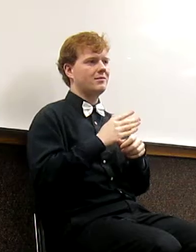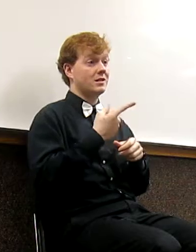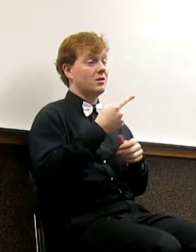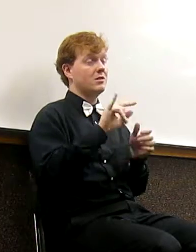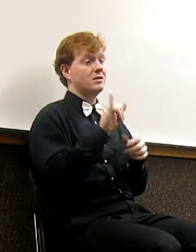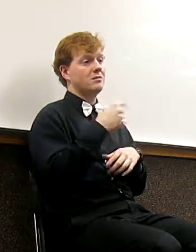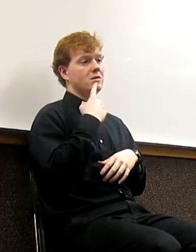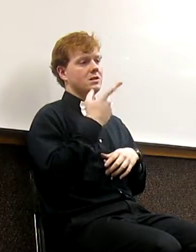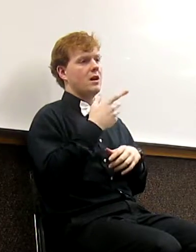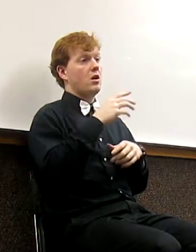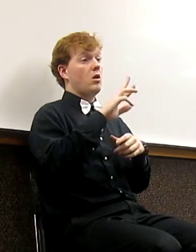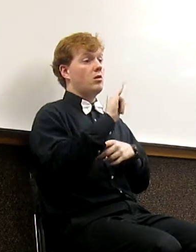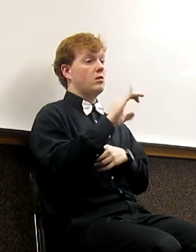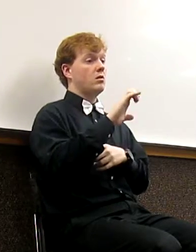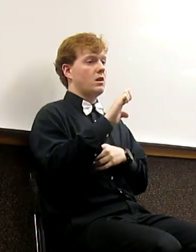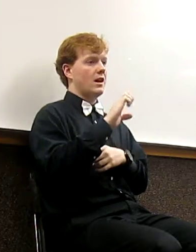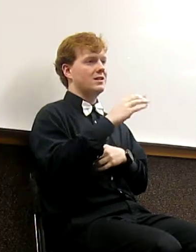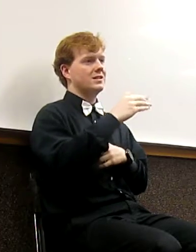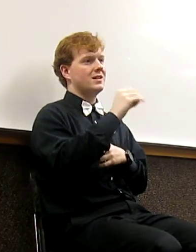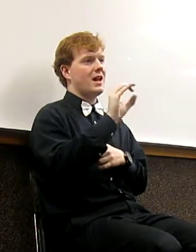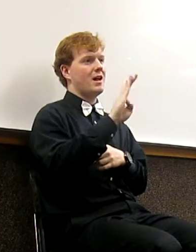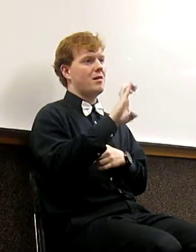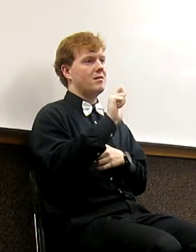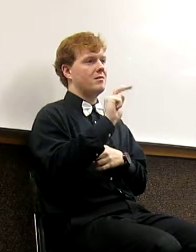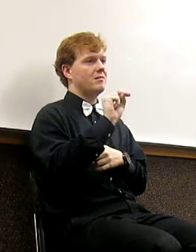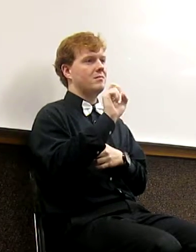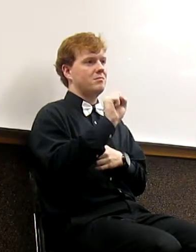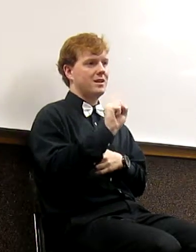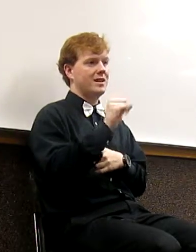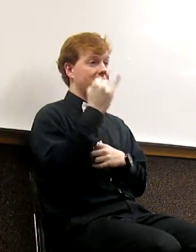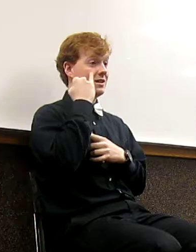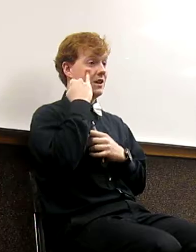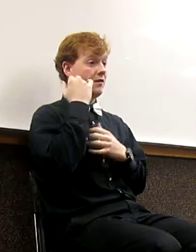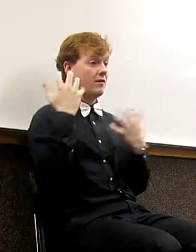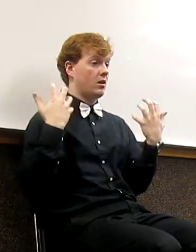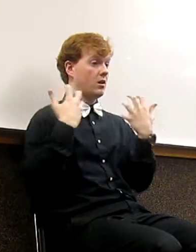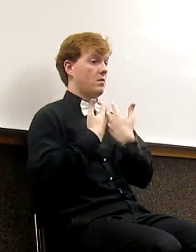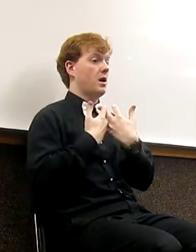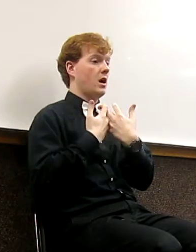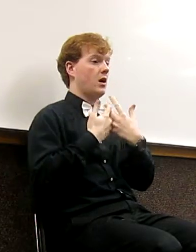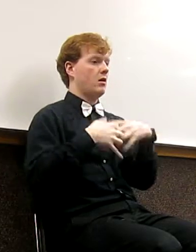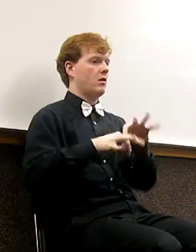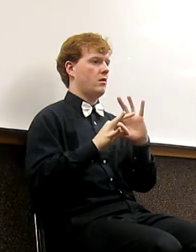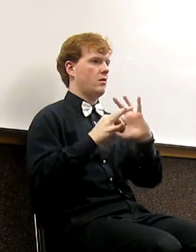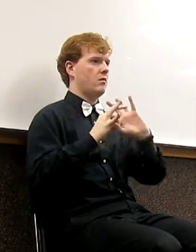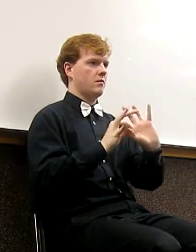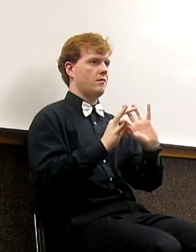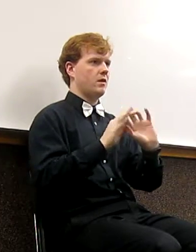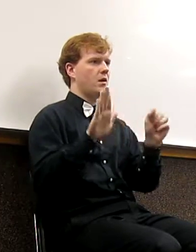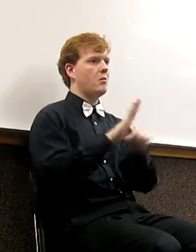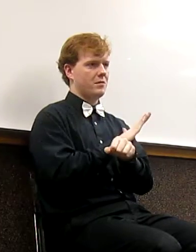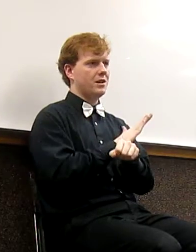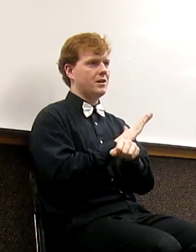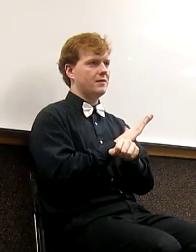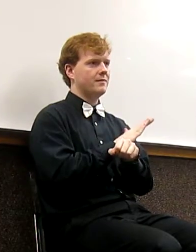beans. Those are 2 incomplete proteins where when you combine them, they're a complete protein. Like they have all 9 amino acids and you're